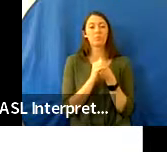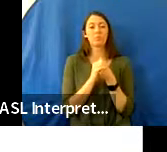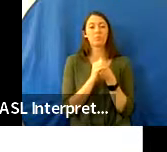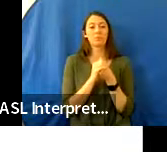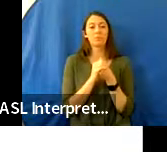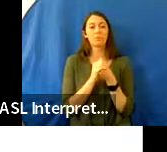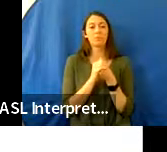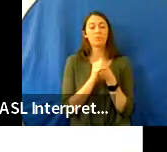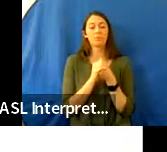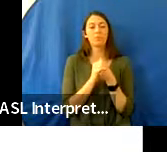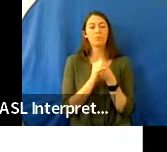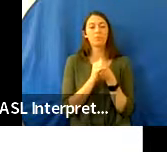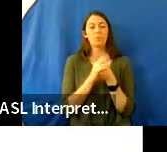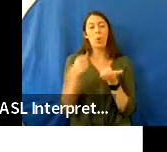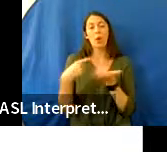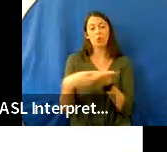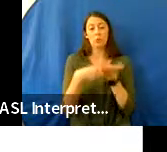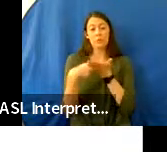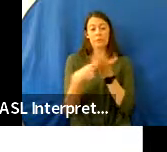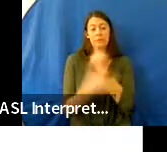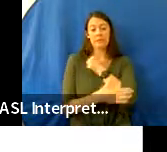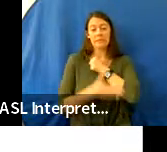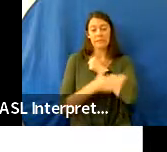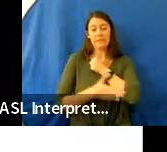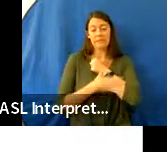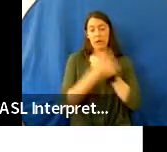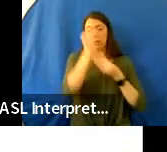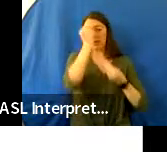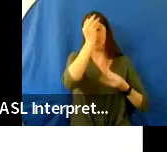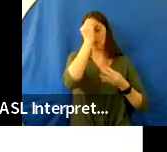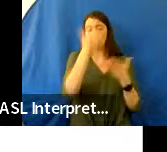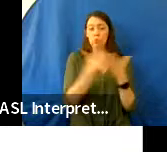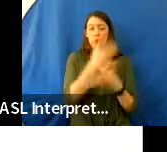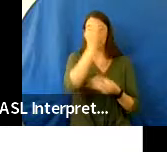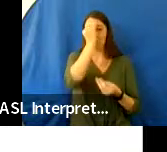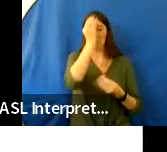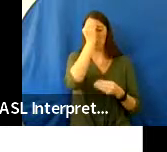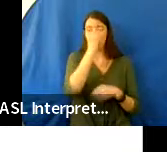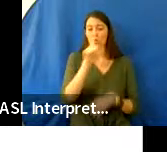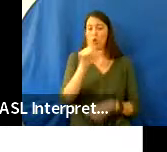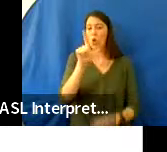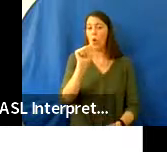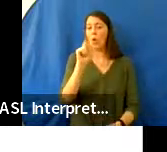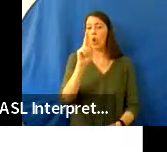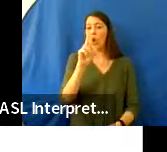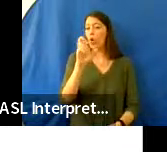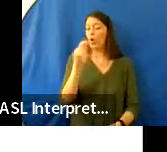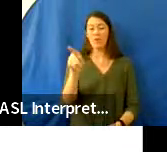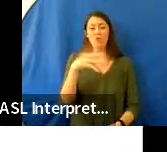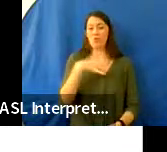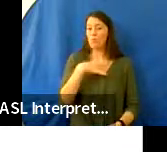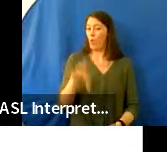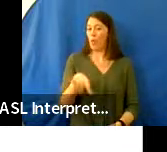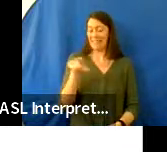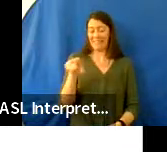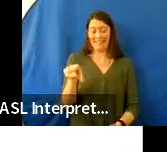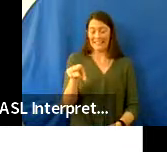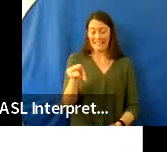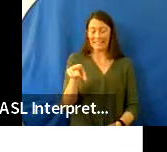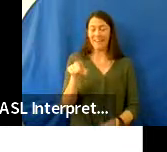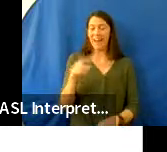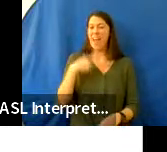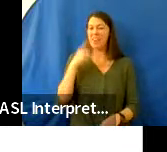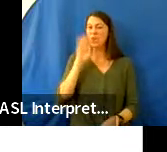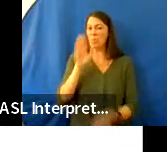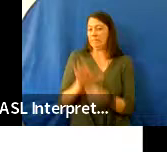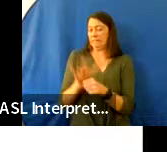and Lauren, you're going to not like this when we say this, but I think we're going to flip. We're